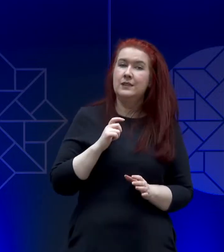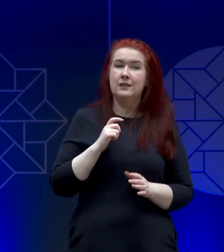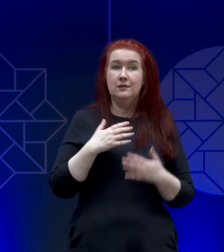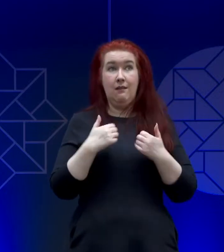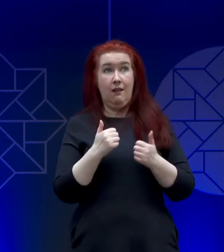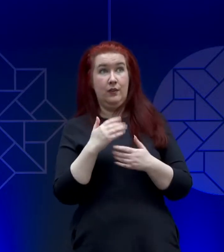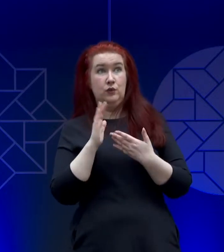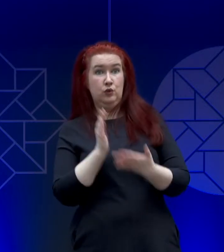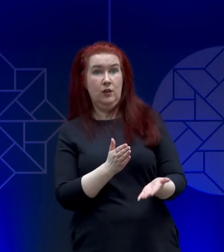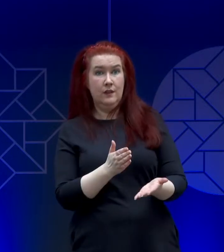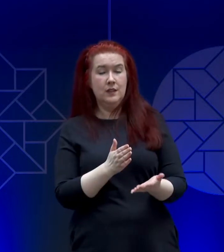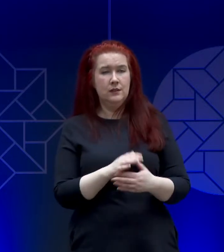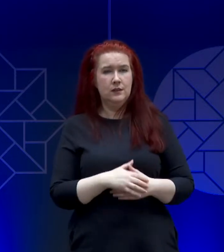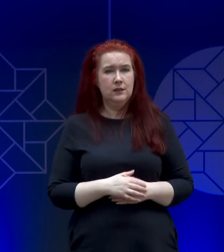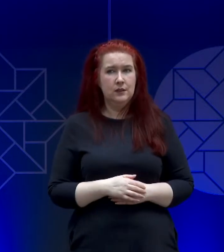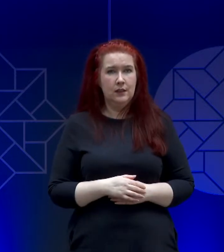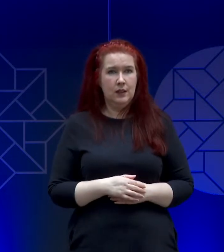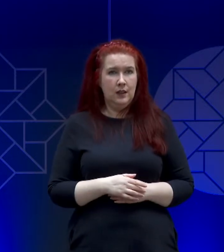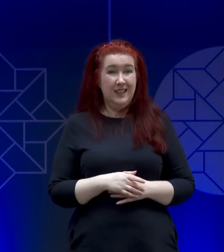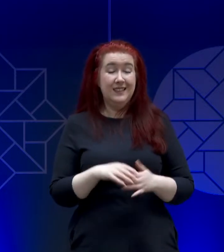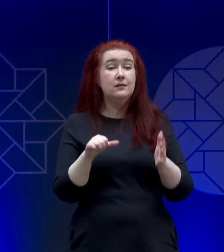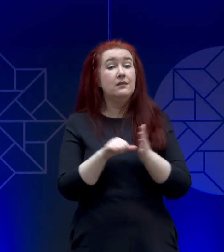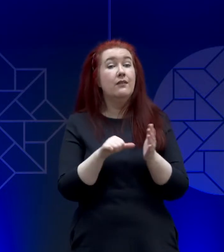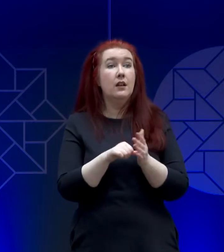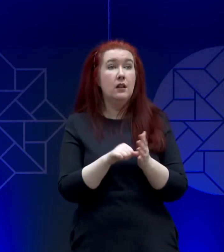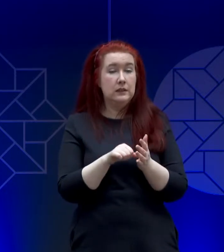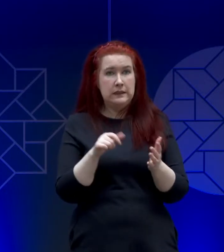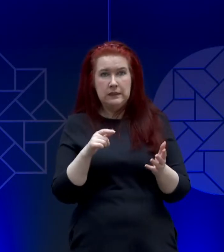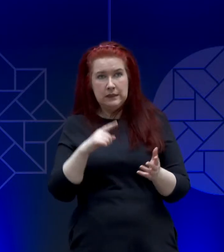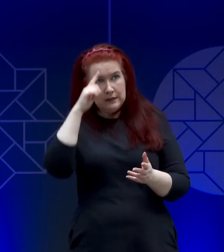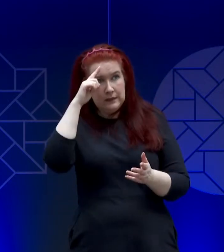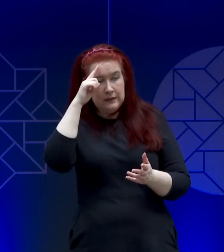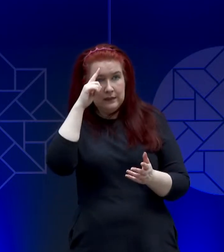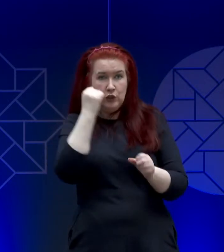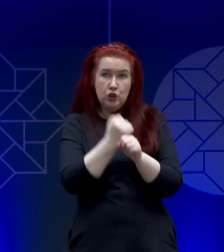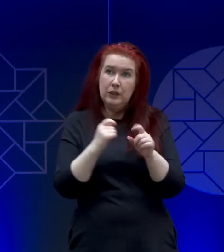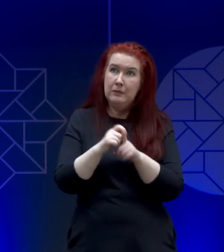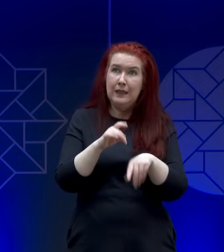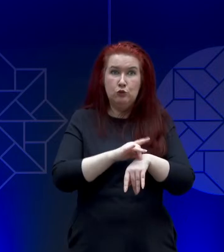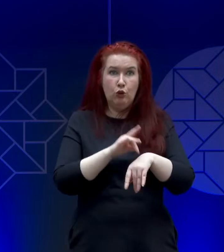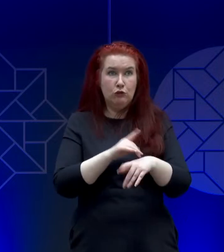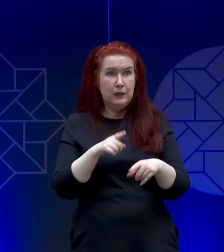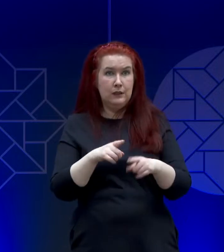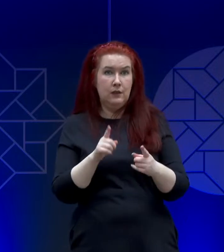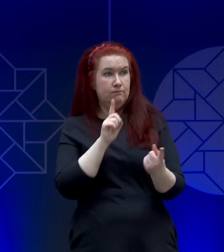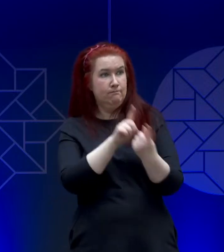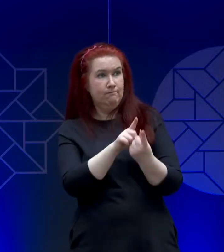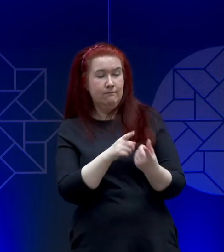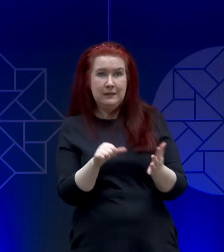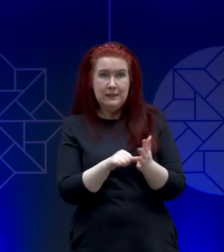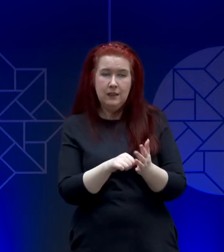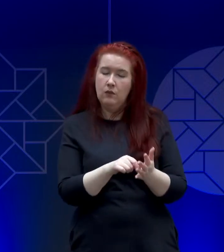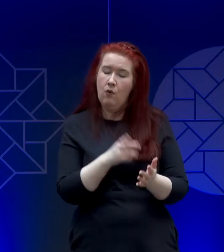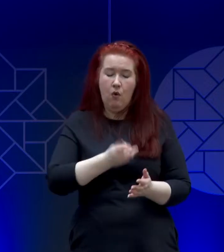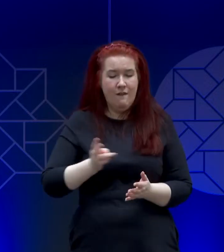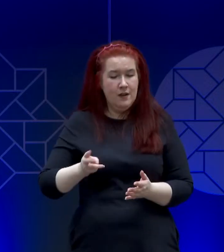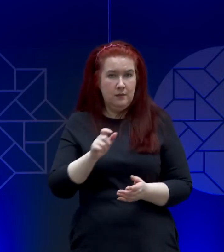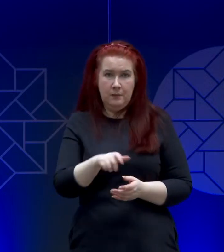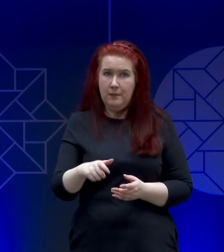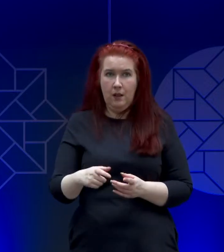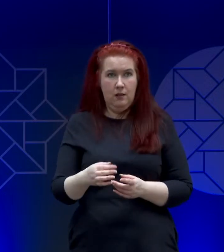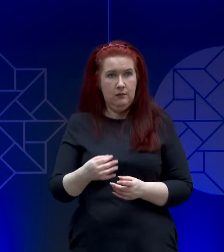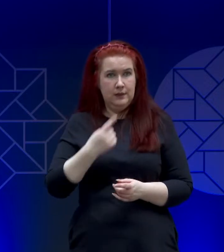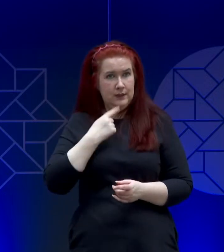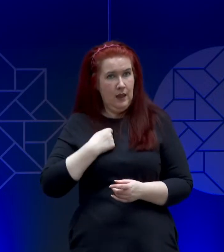service. Indeed, difficulty making GP appointments top the list of issues that people often raise with me. But